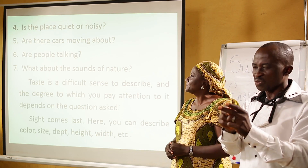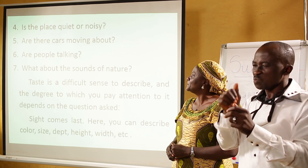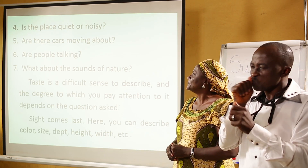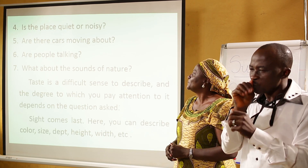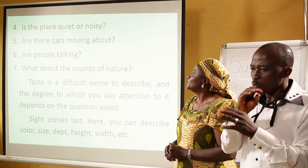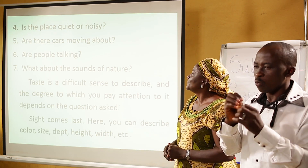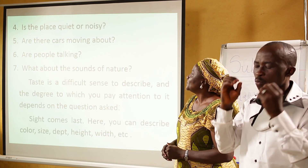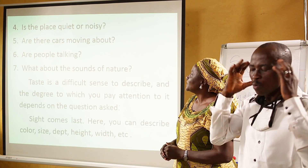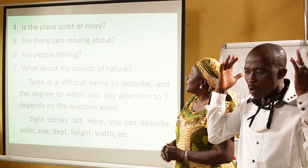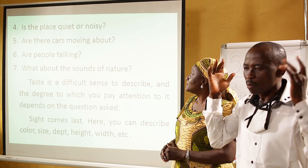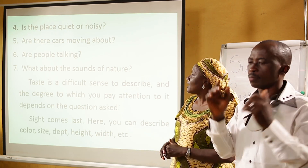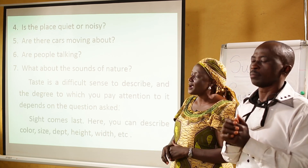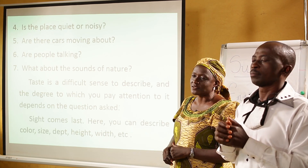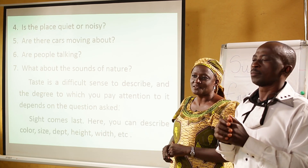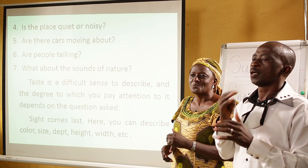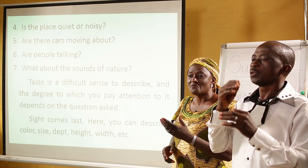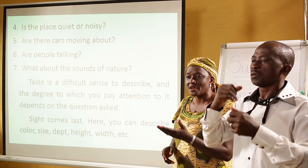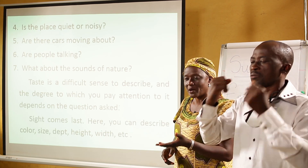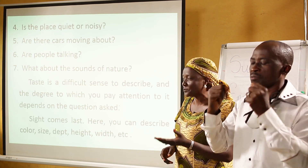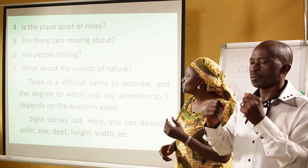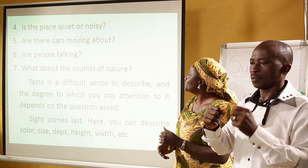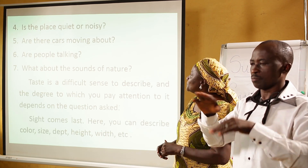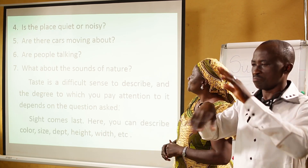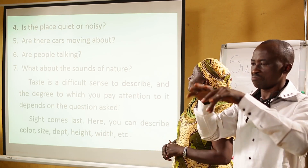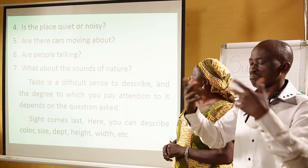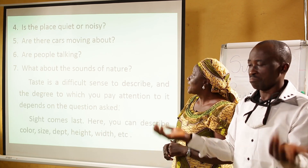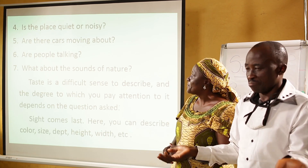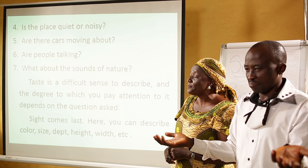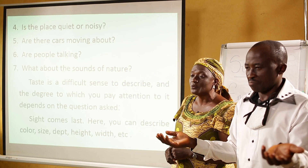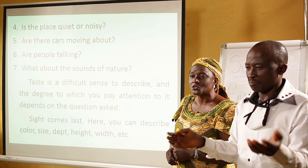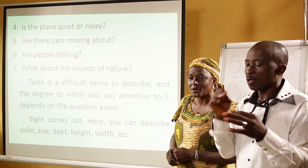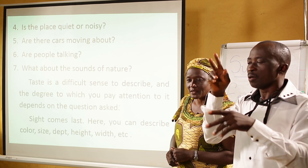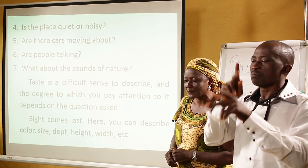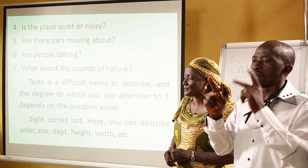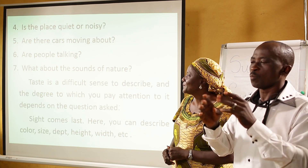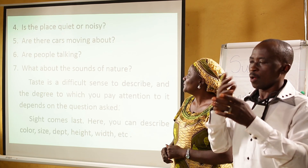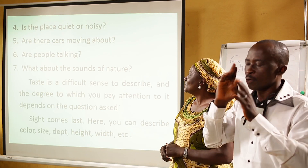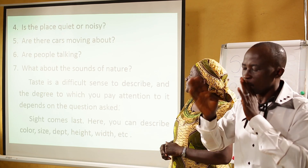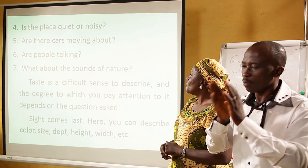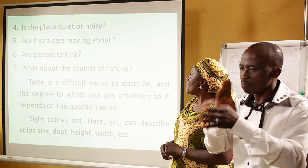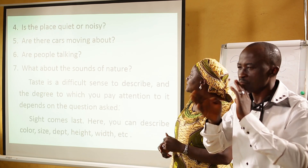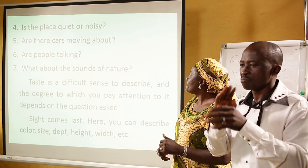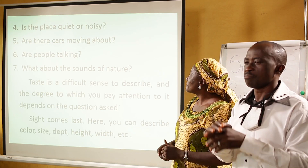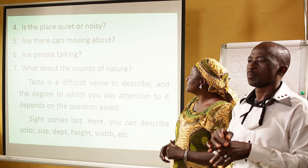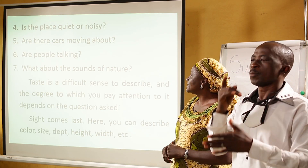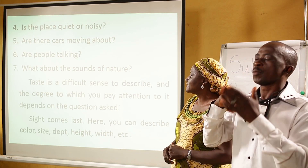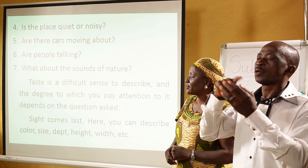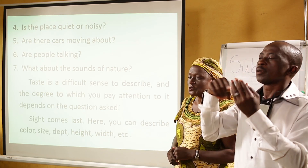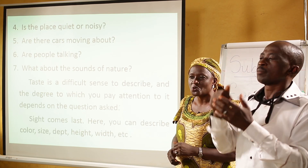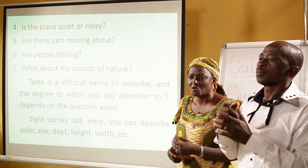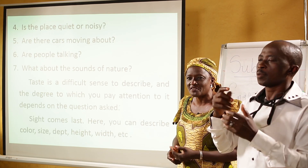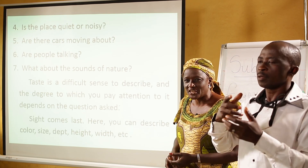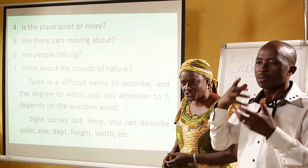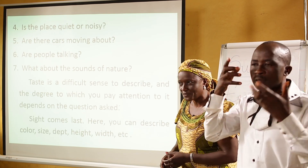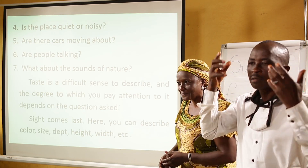noisy? Are there cars moving about? Are people talking? What about the